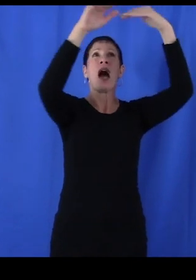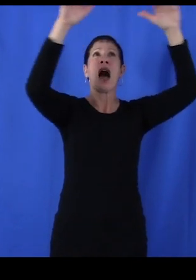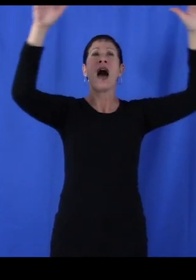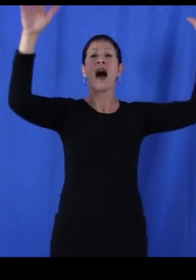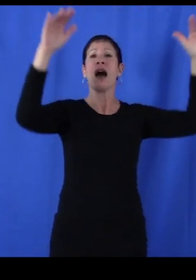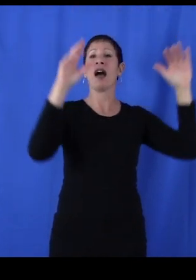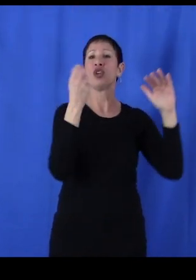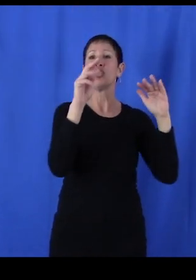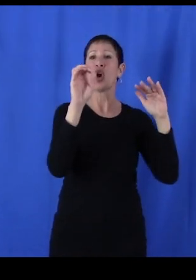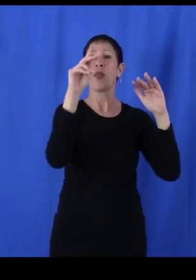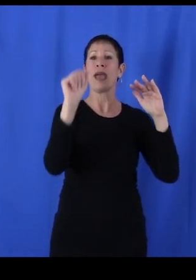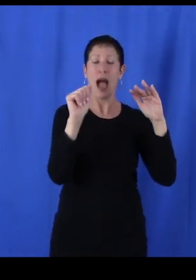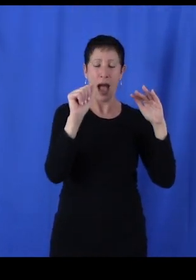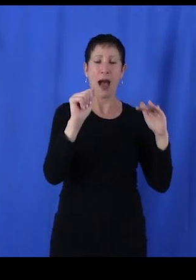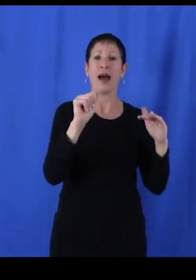Thiel-inspired